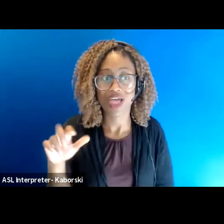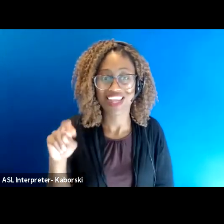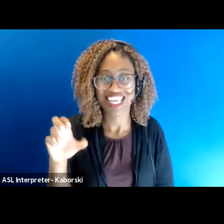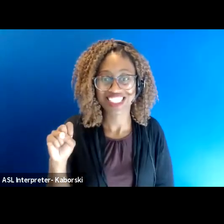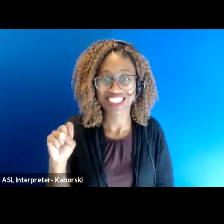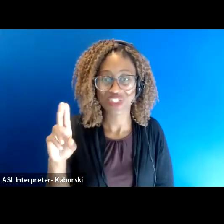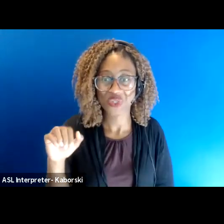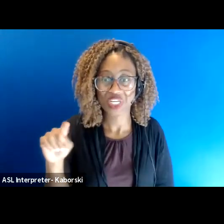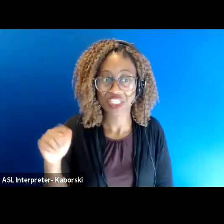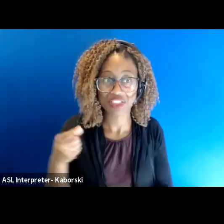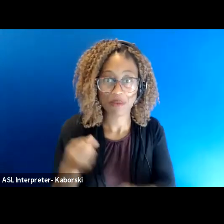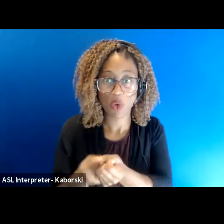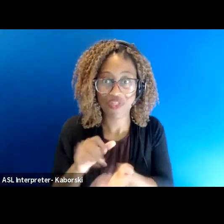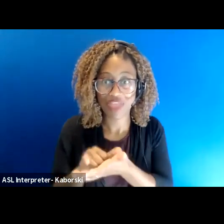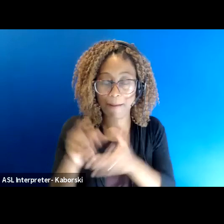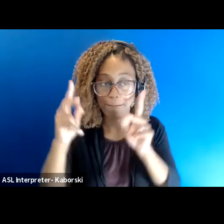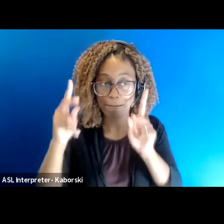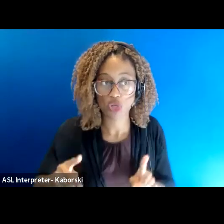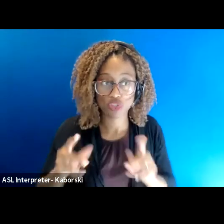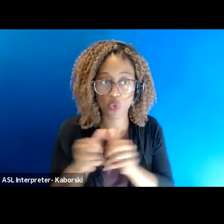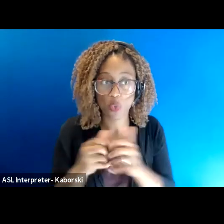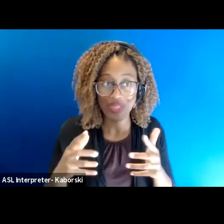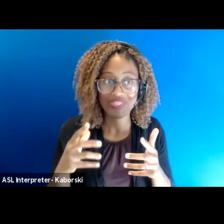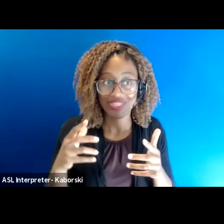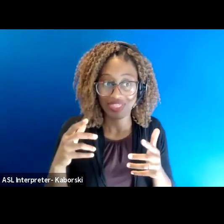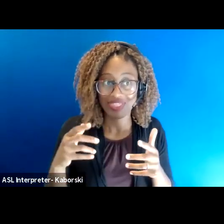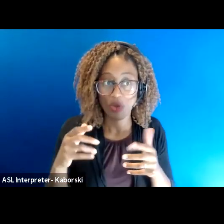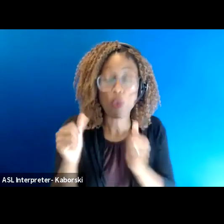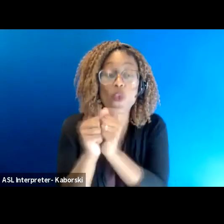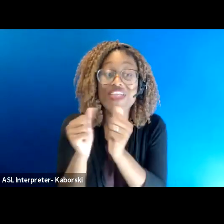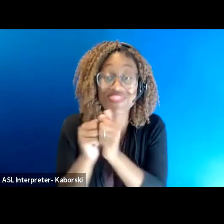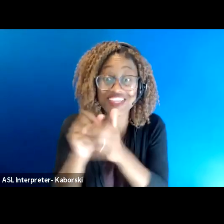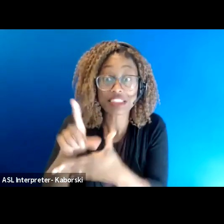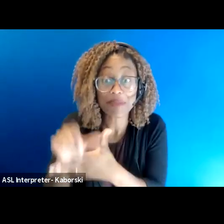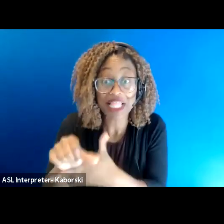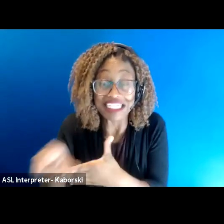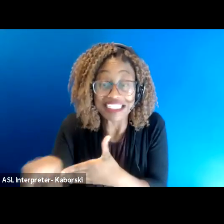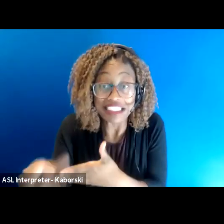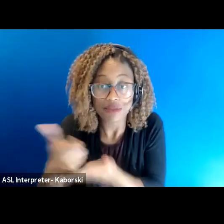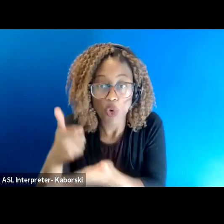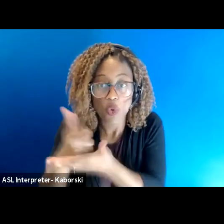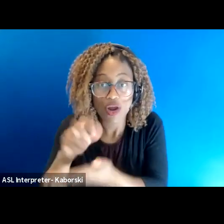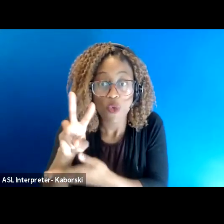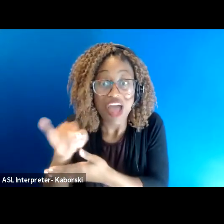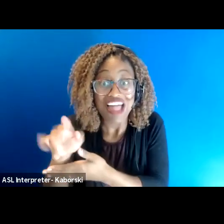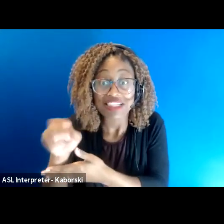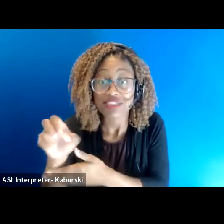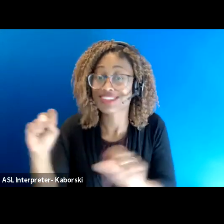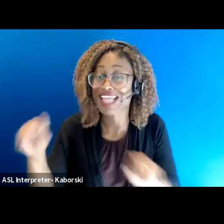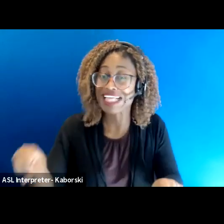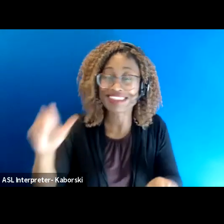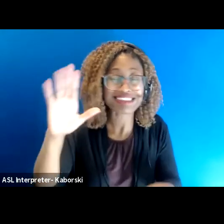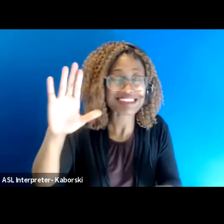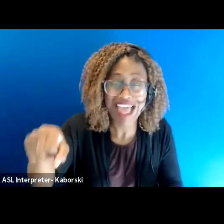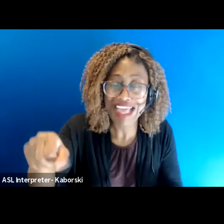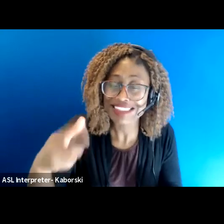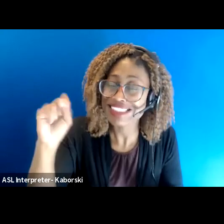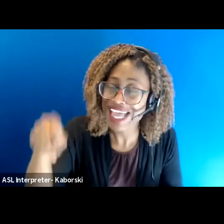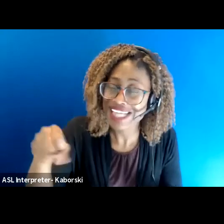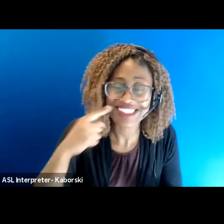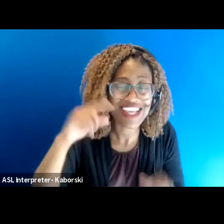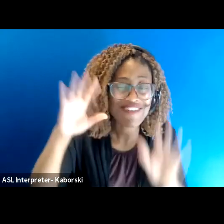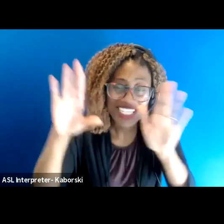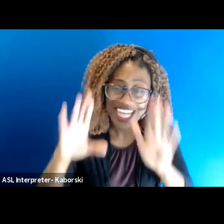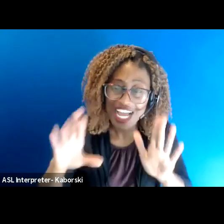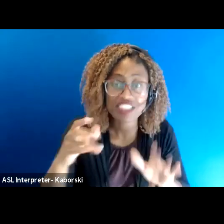support that person with a disability? That would be fantastic. But as I said